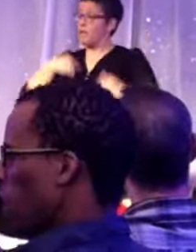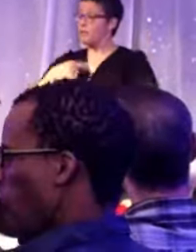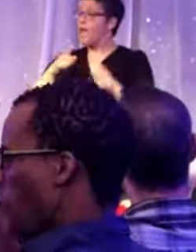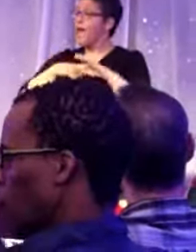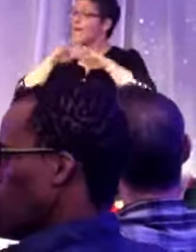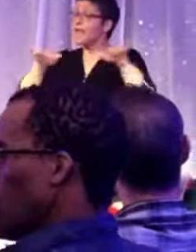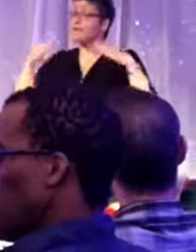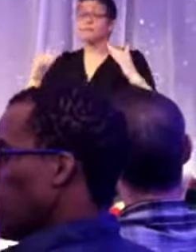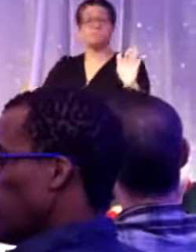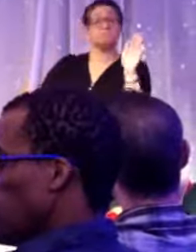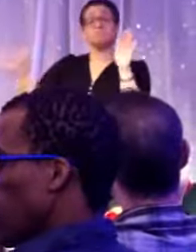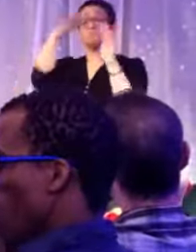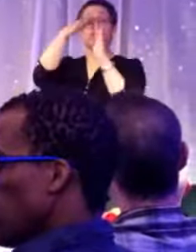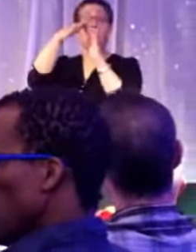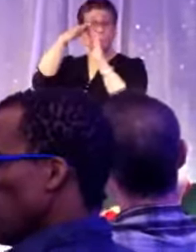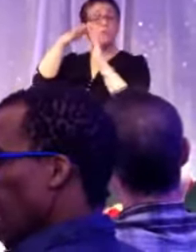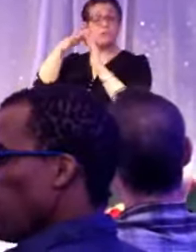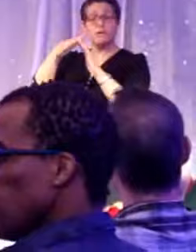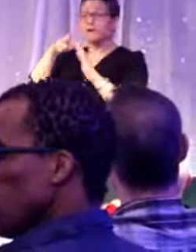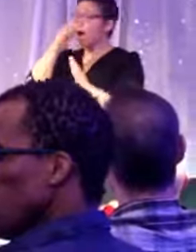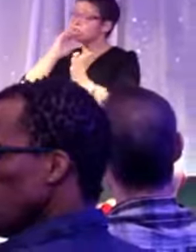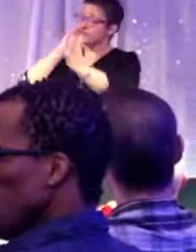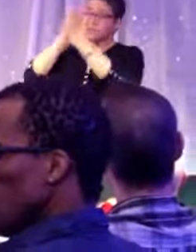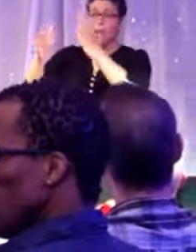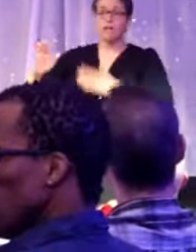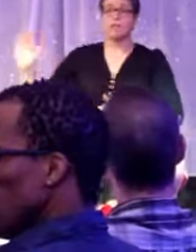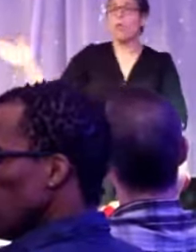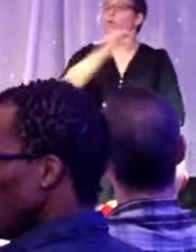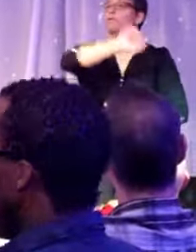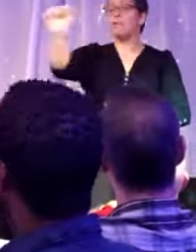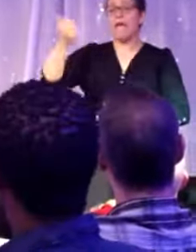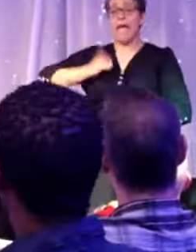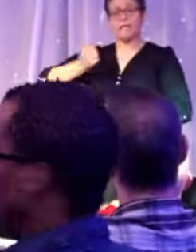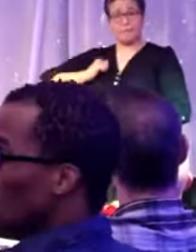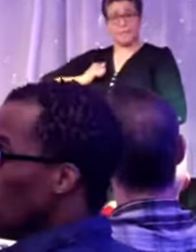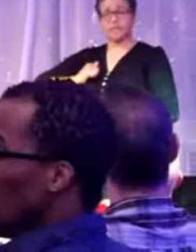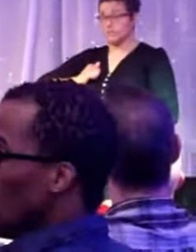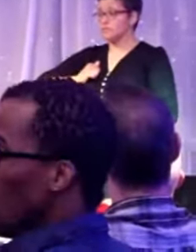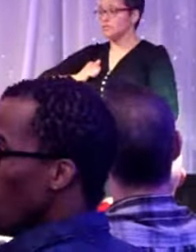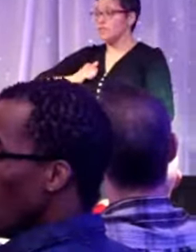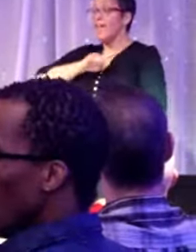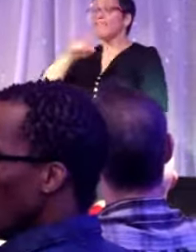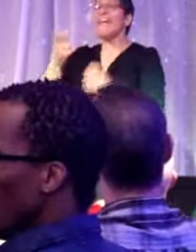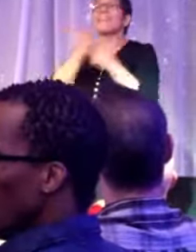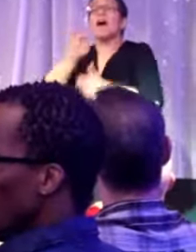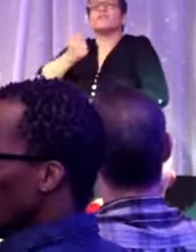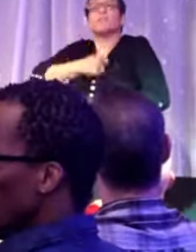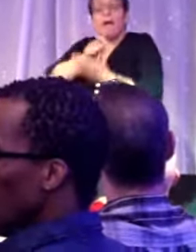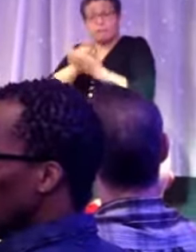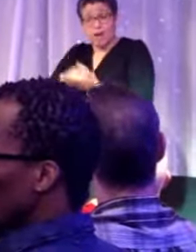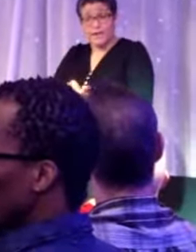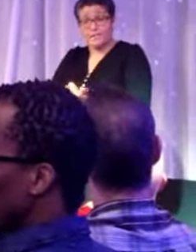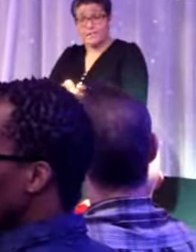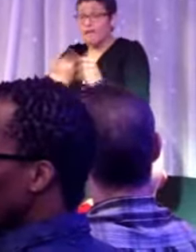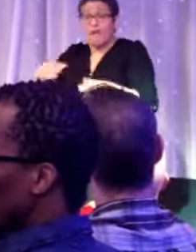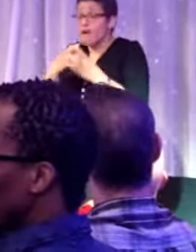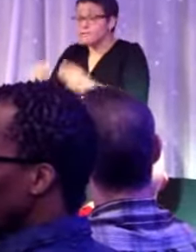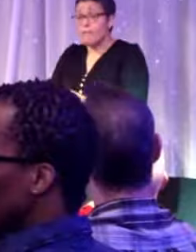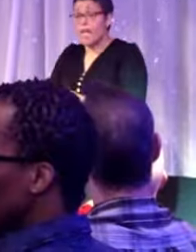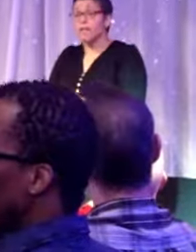mine. Top of the class, managed to surpass the expectations of educators that laughed at my letters and my inability to